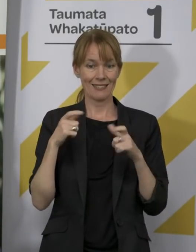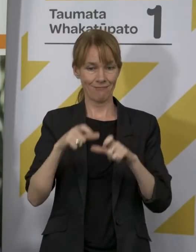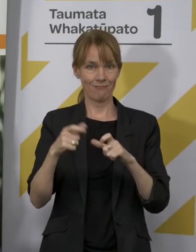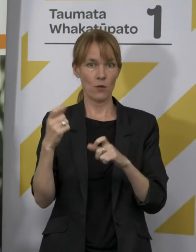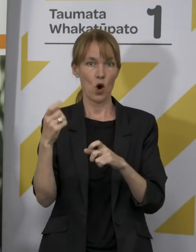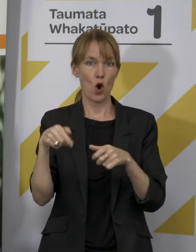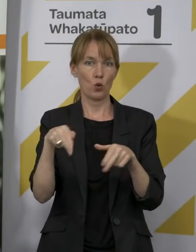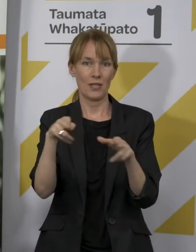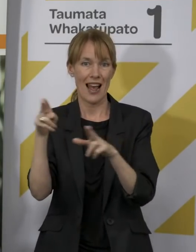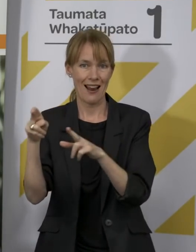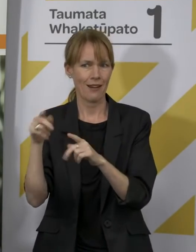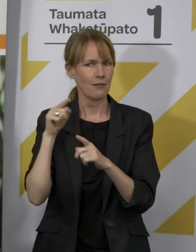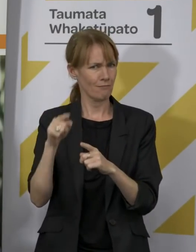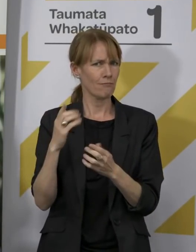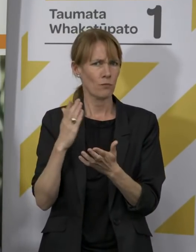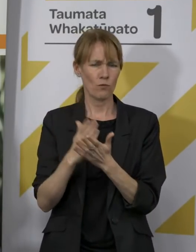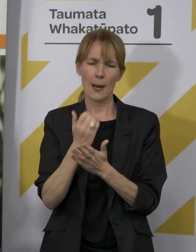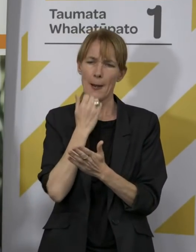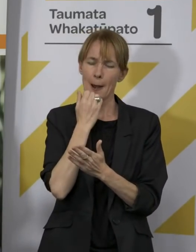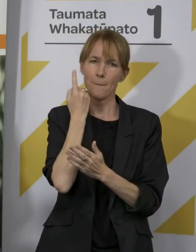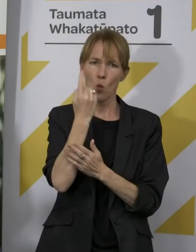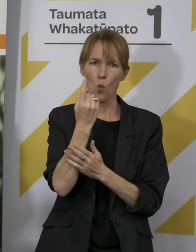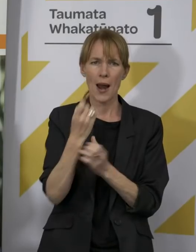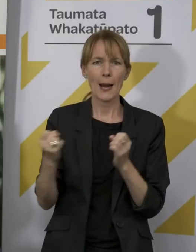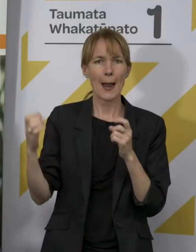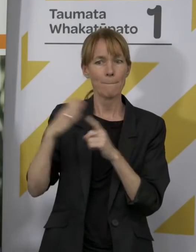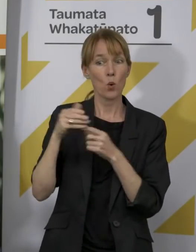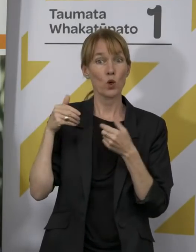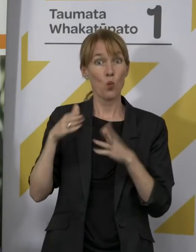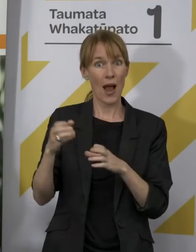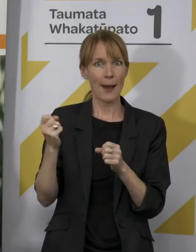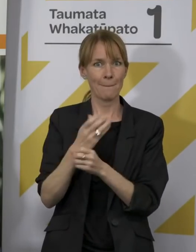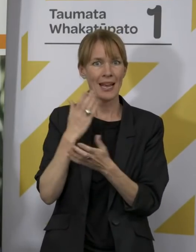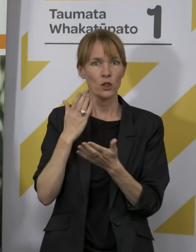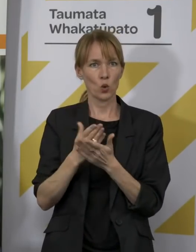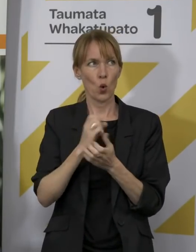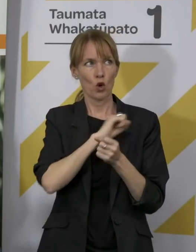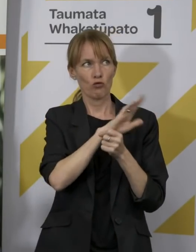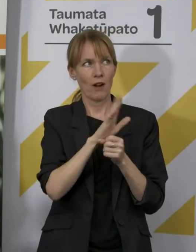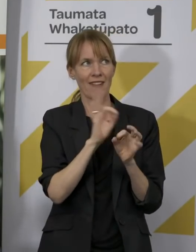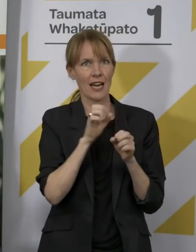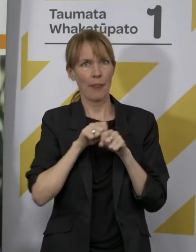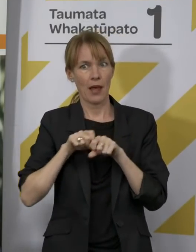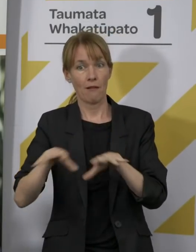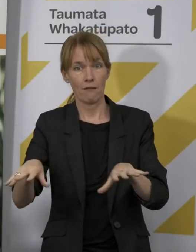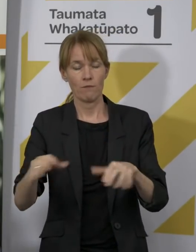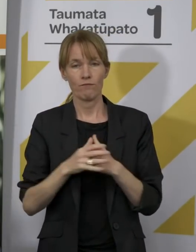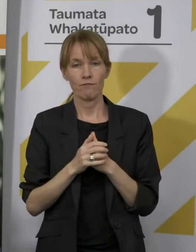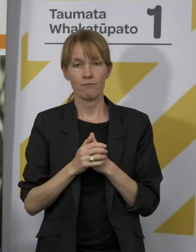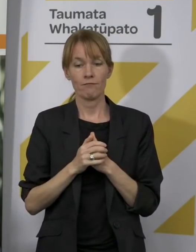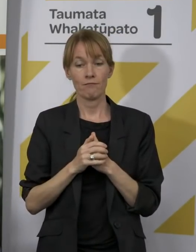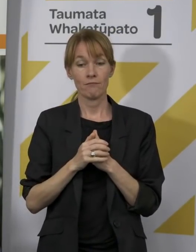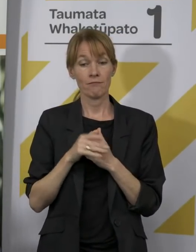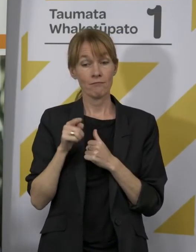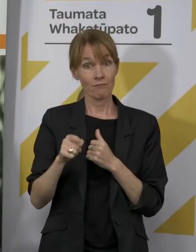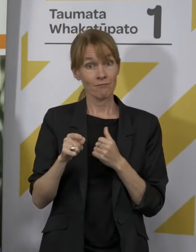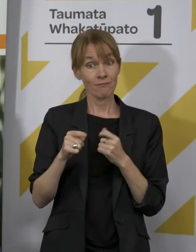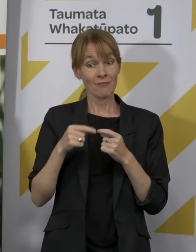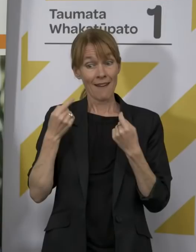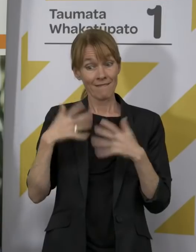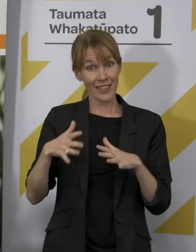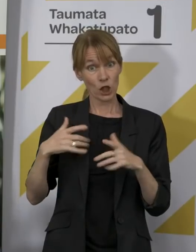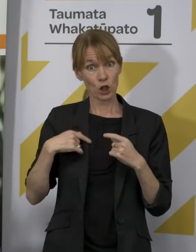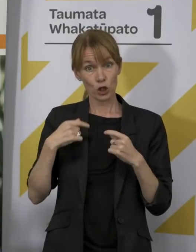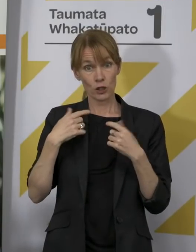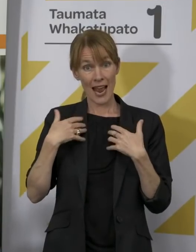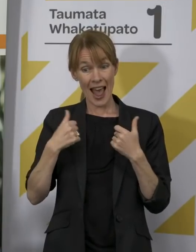most important part of the border safety. They all received health screening on departure, and testing was offered. So work